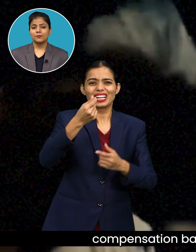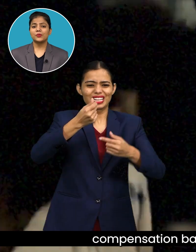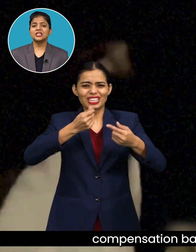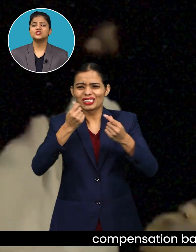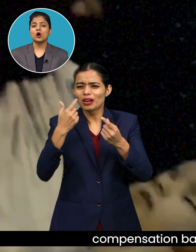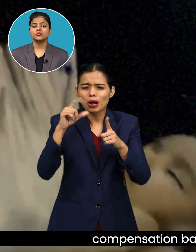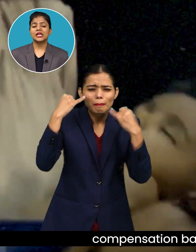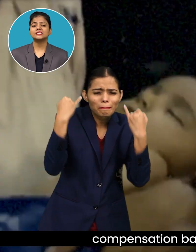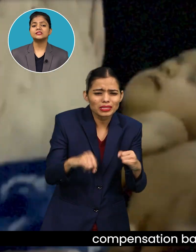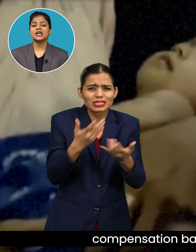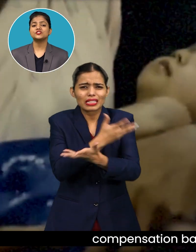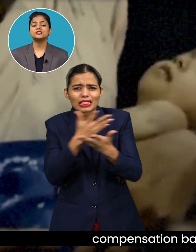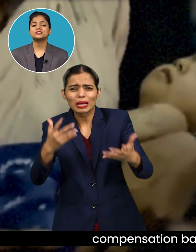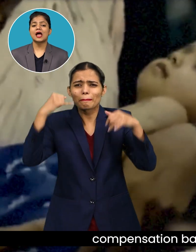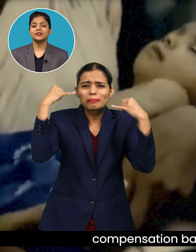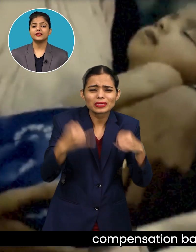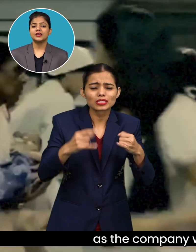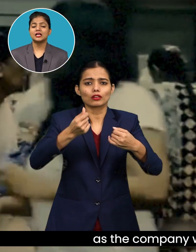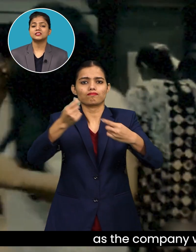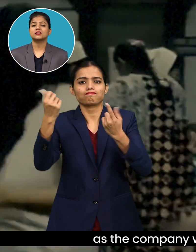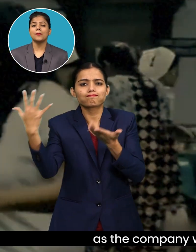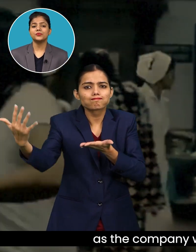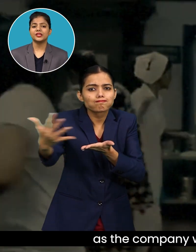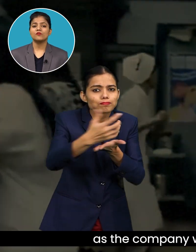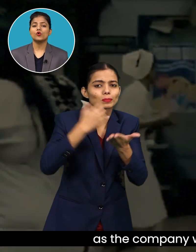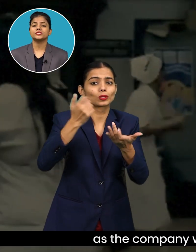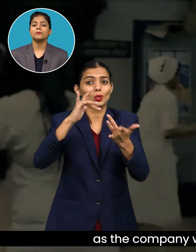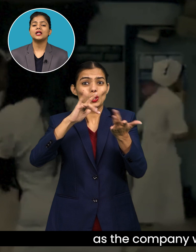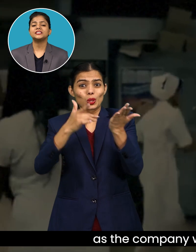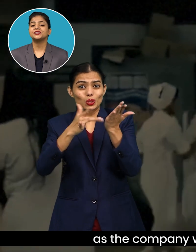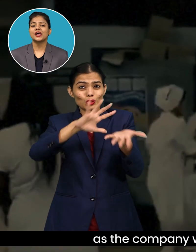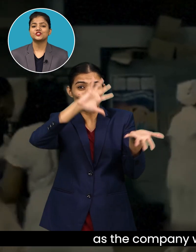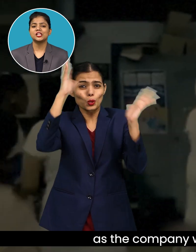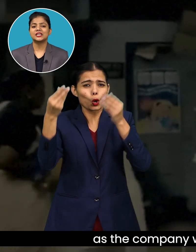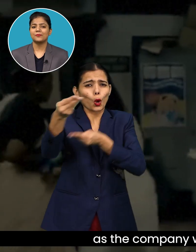compensation based on international standard, as the company